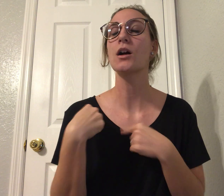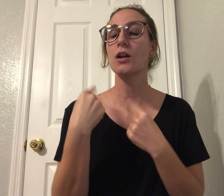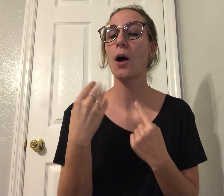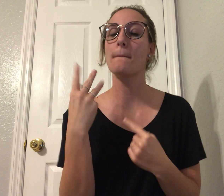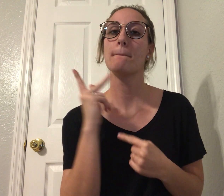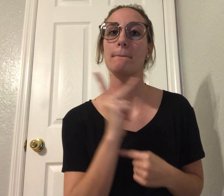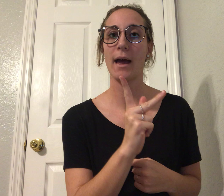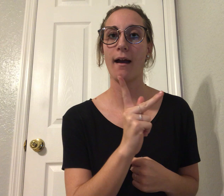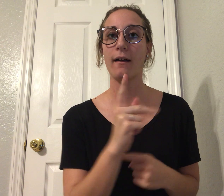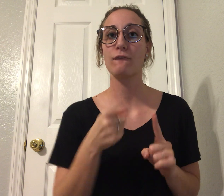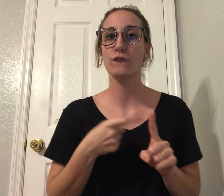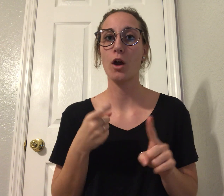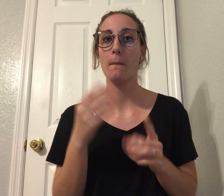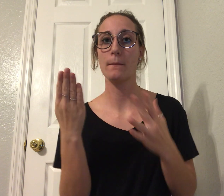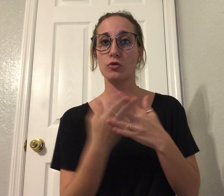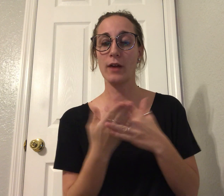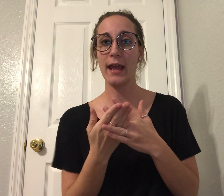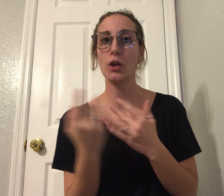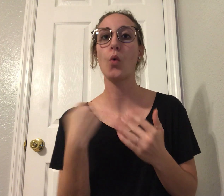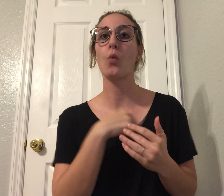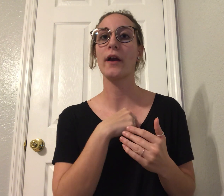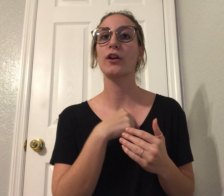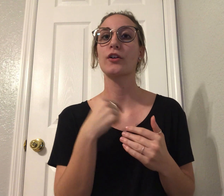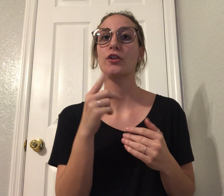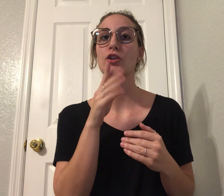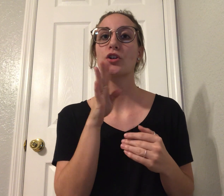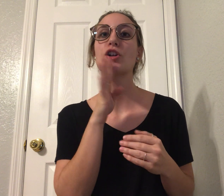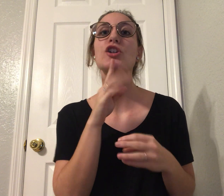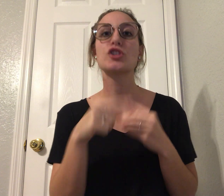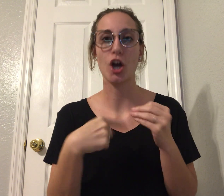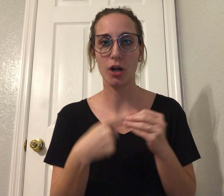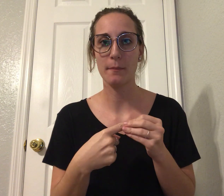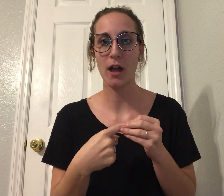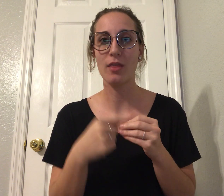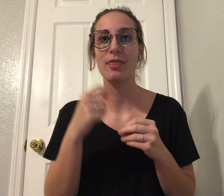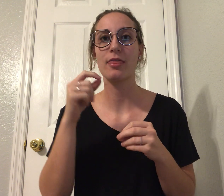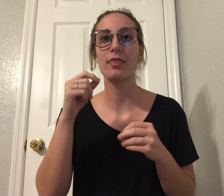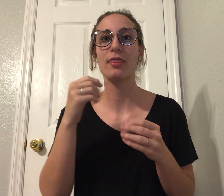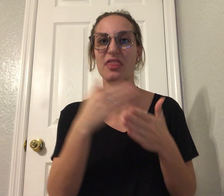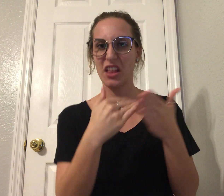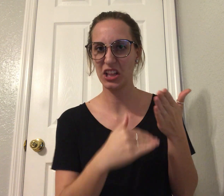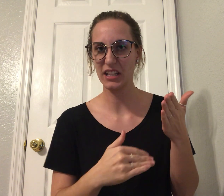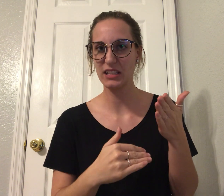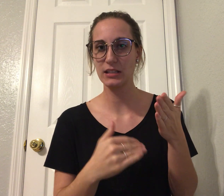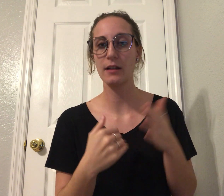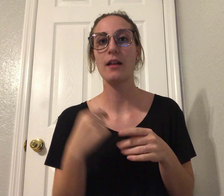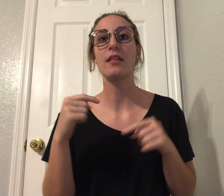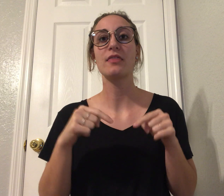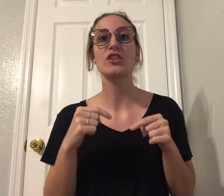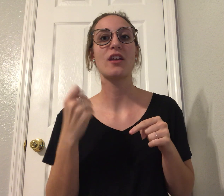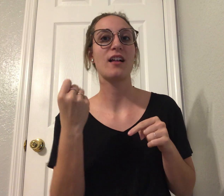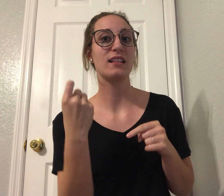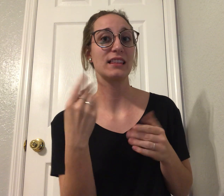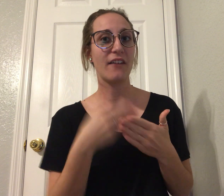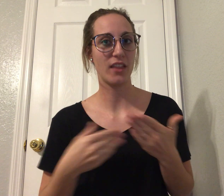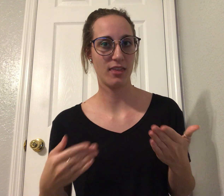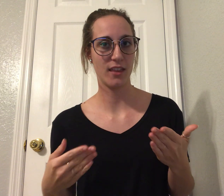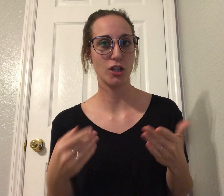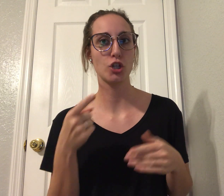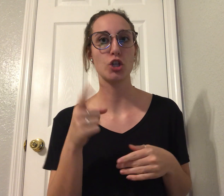11 things, 11 ways, and these are things you can do and should do right away. And that's what I'm always looking